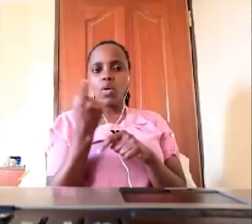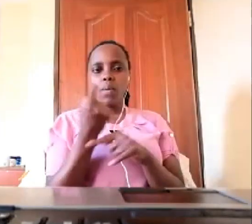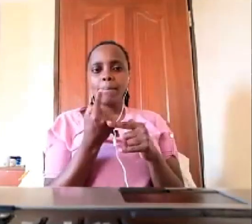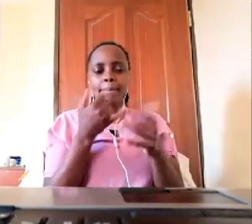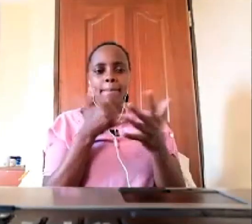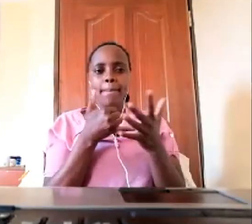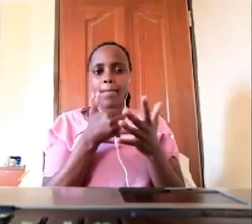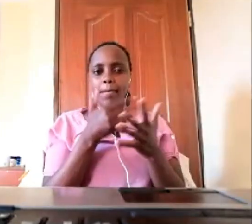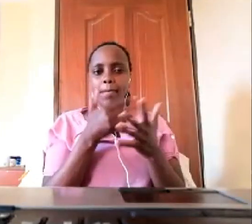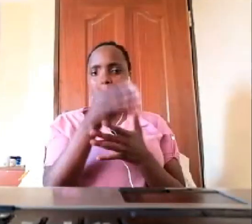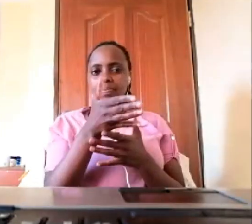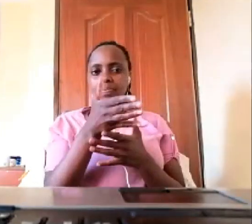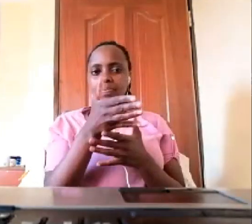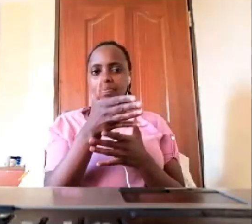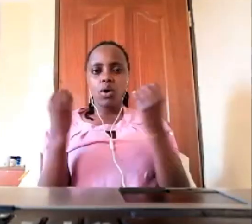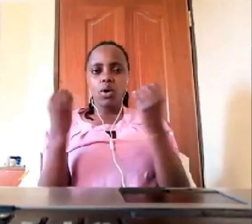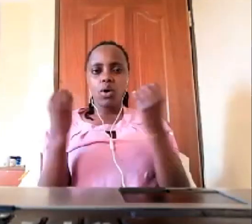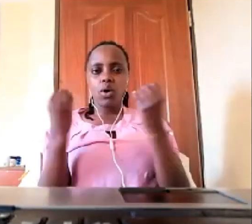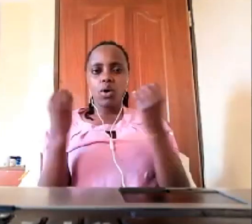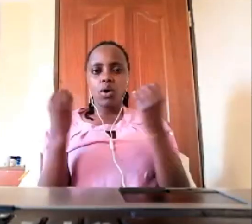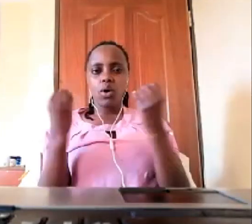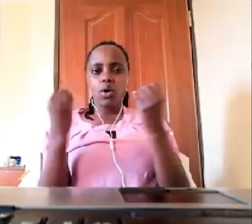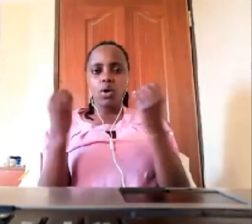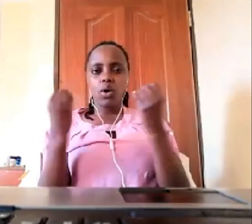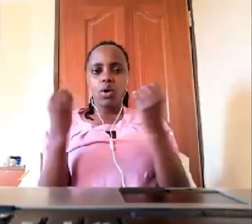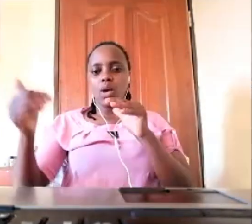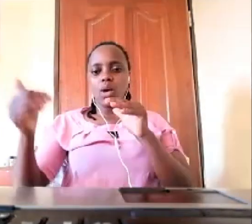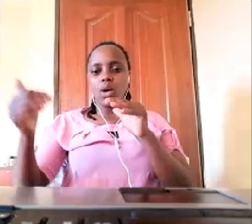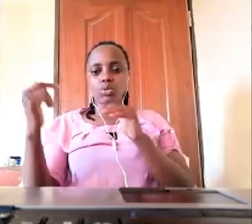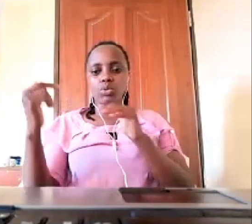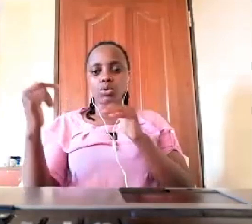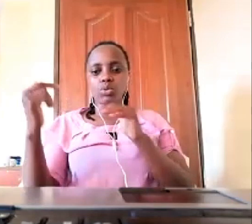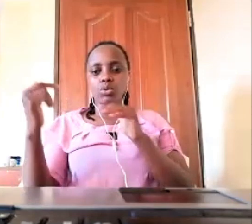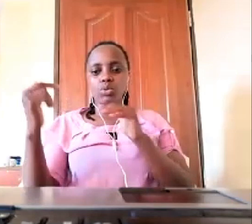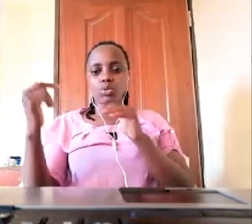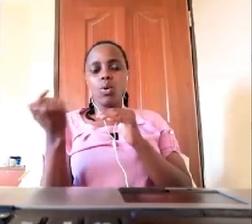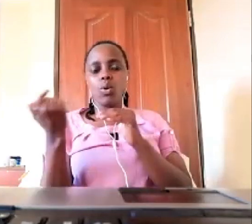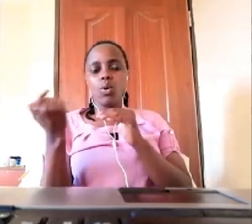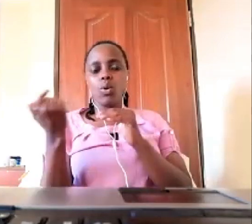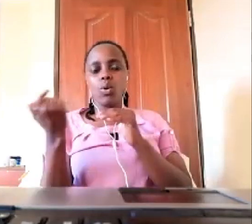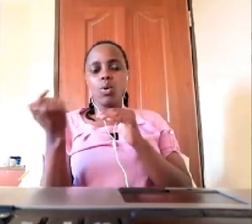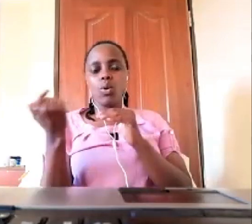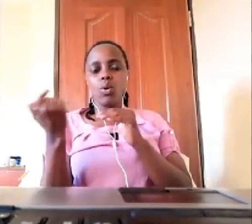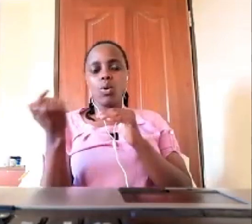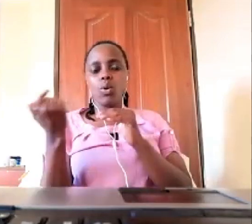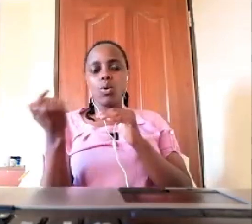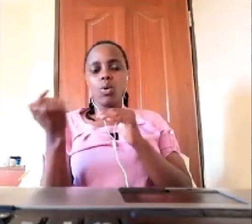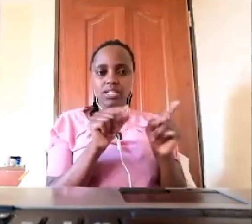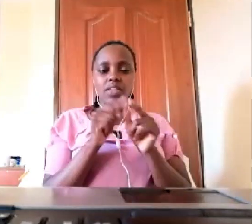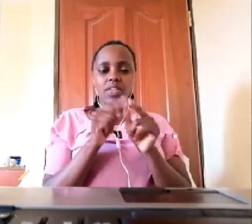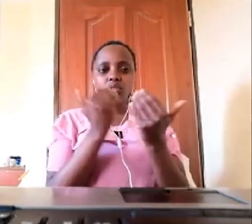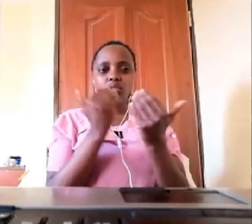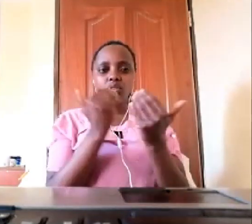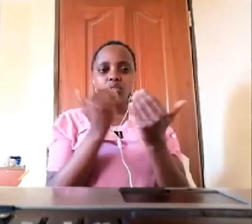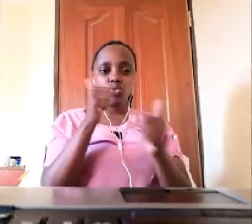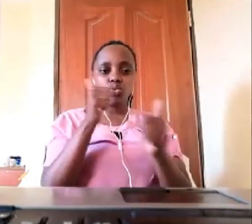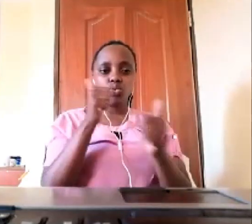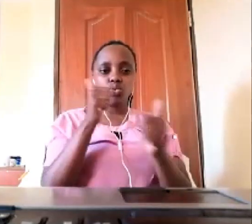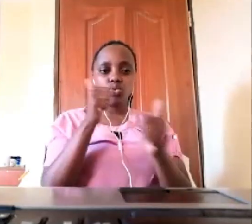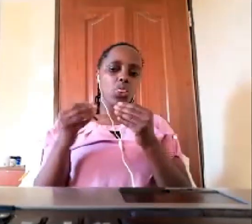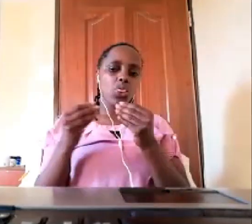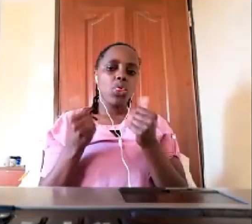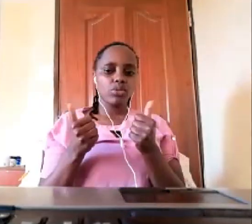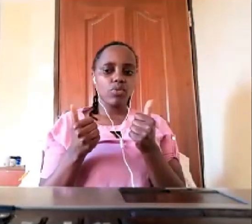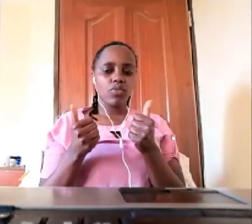incorporate organizations that are working in the big cities, in the big towns. And when we have an opportunity, the rights of the children we are